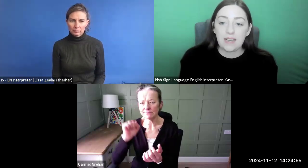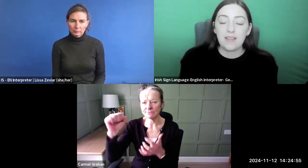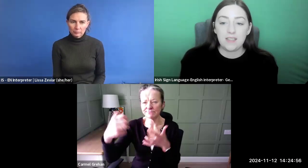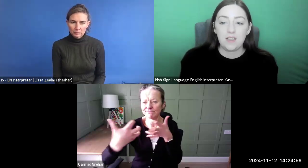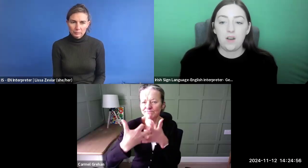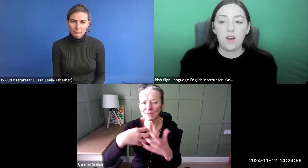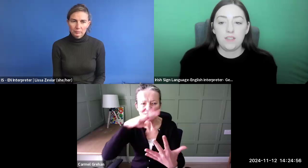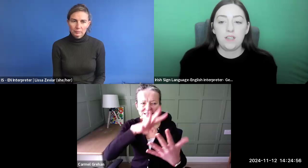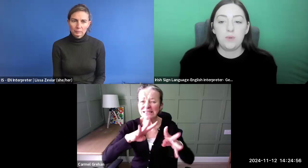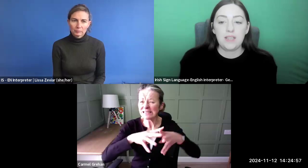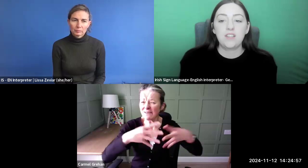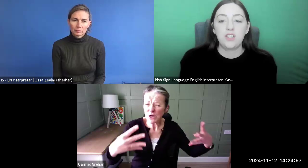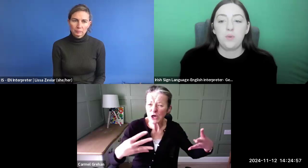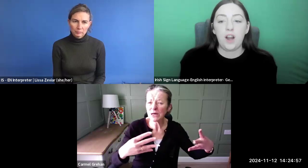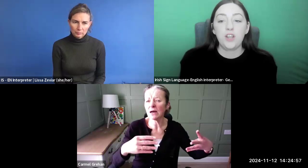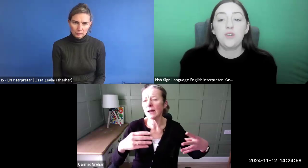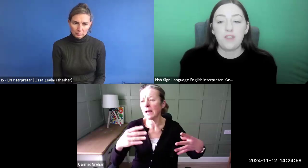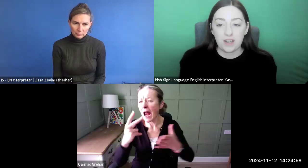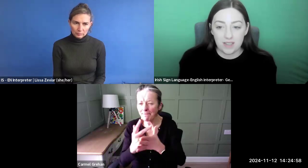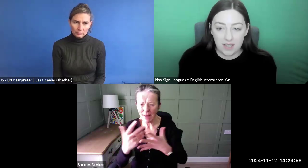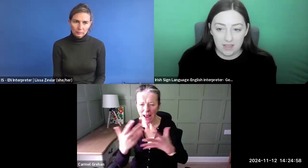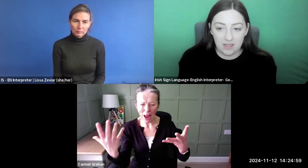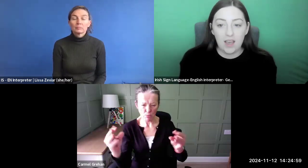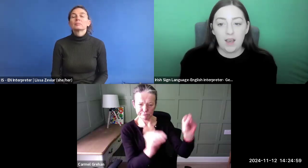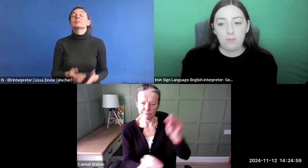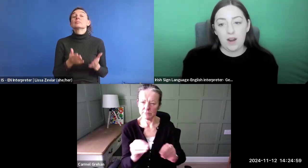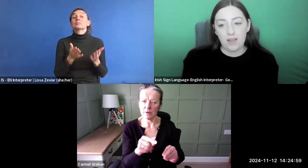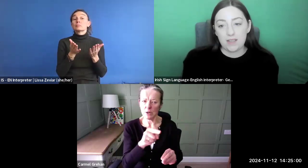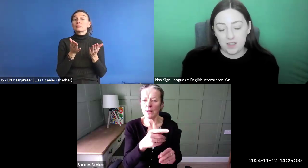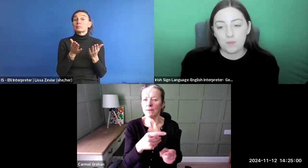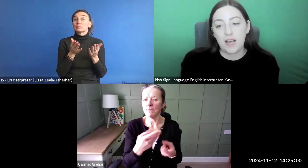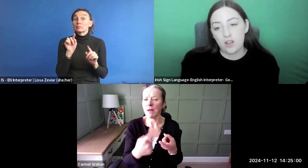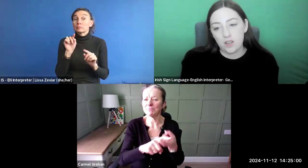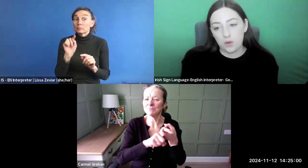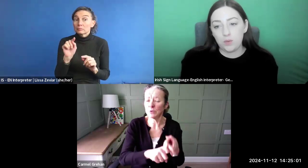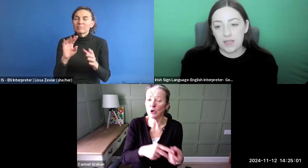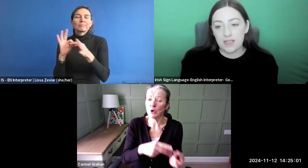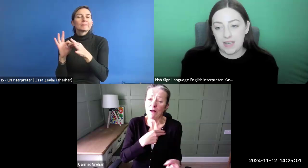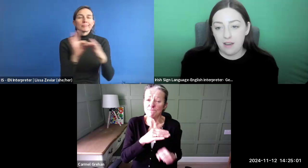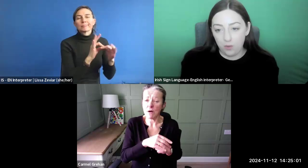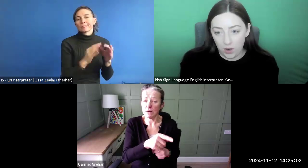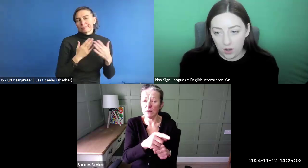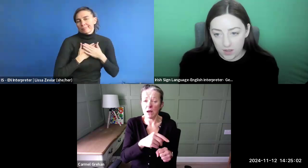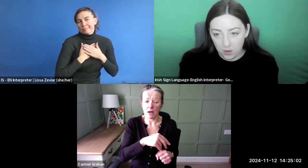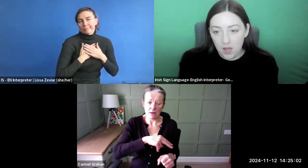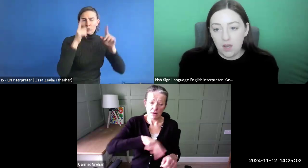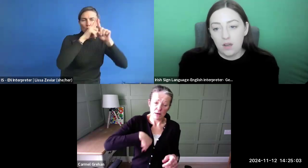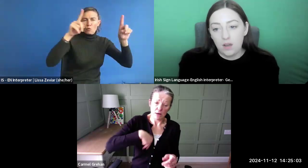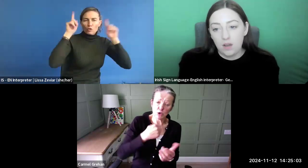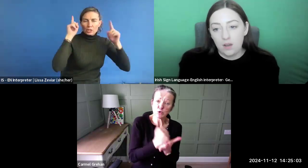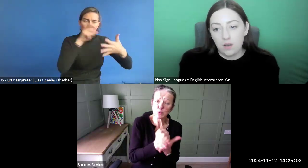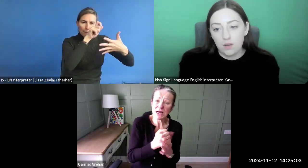So really, this obviously was linked to our university's marking systems and also the CEF4 also.